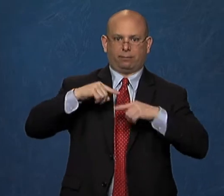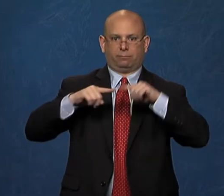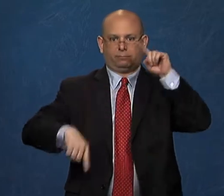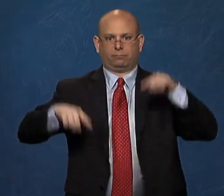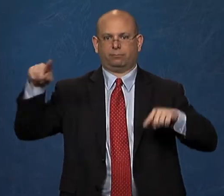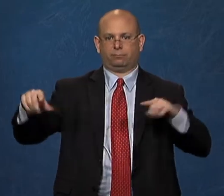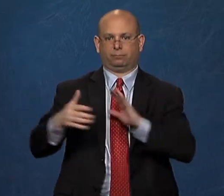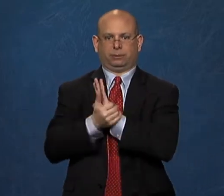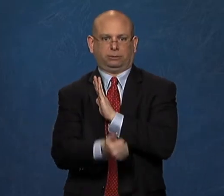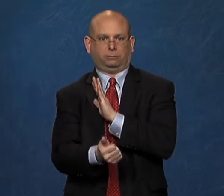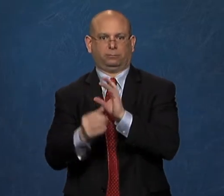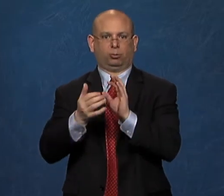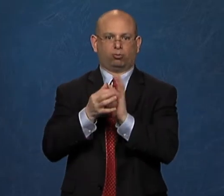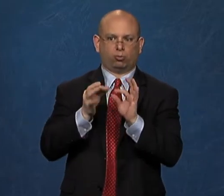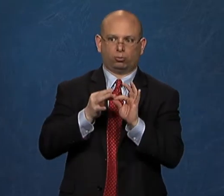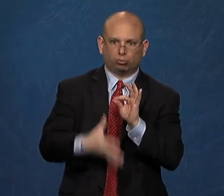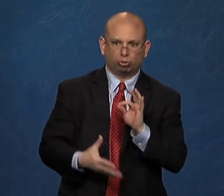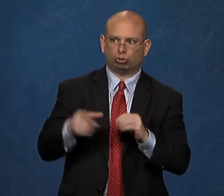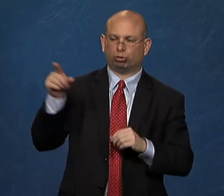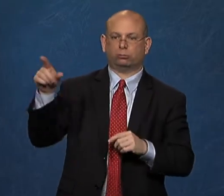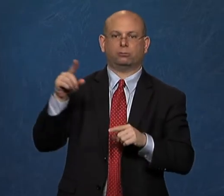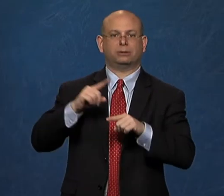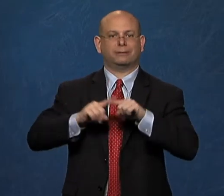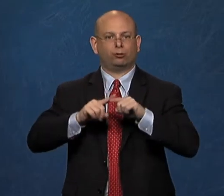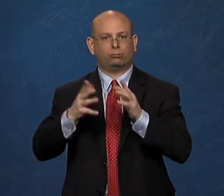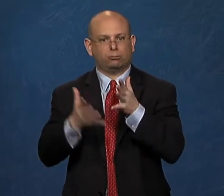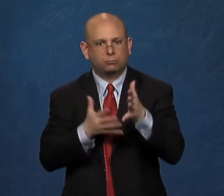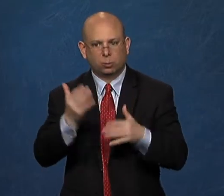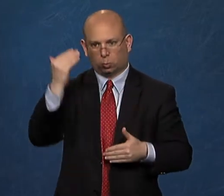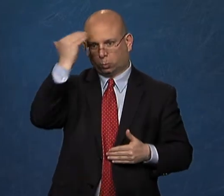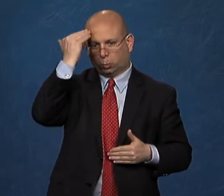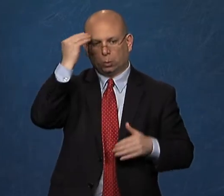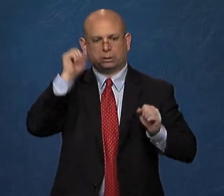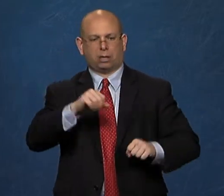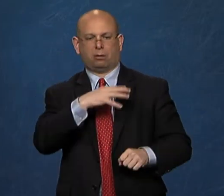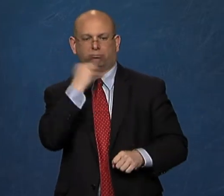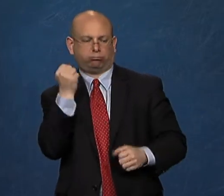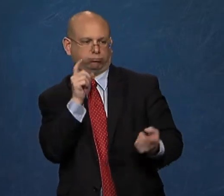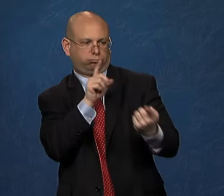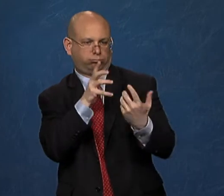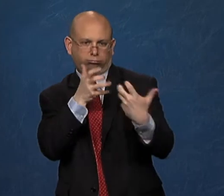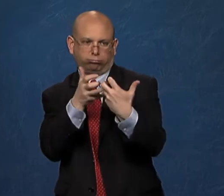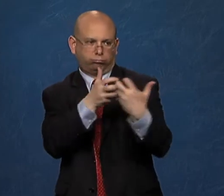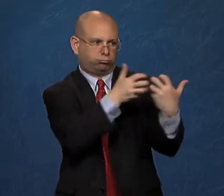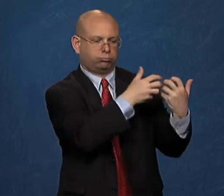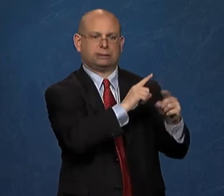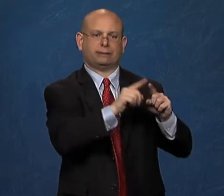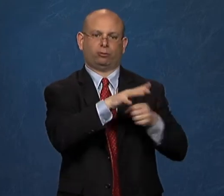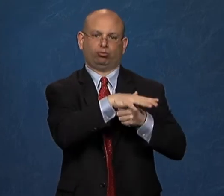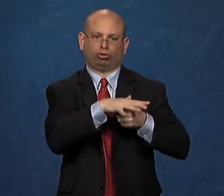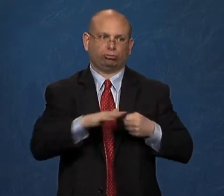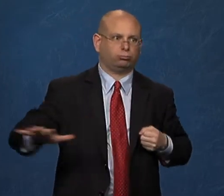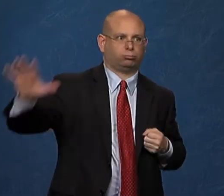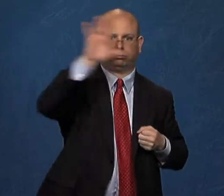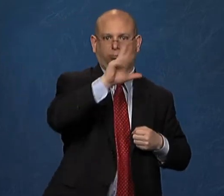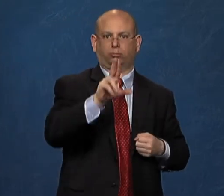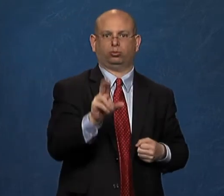make use of VRI services must be sure to have a variety of different interpreters with varying qualifications that are able to meet the